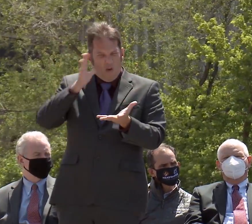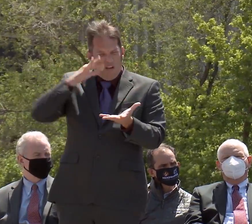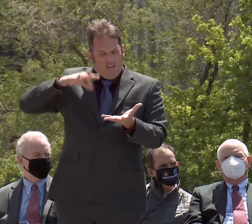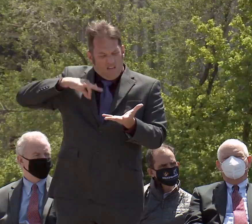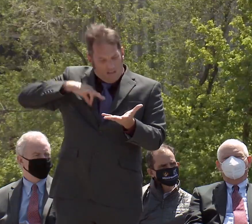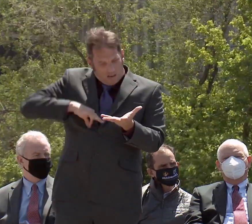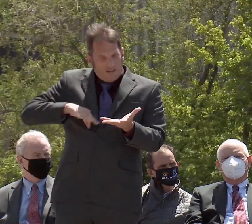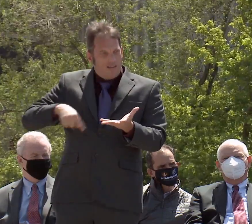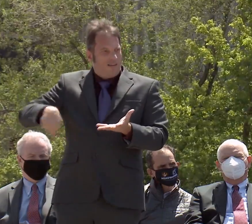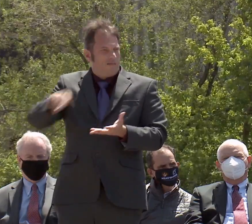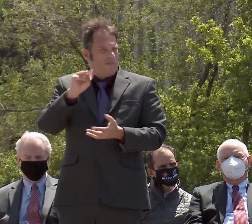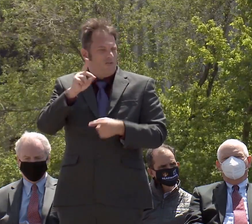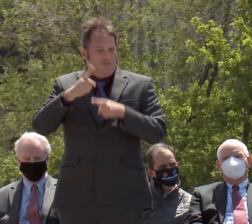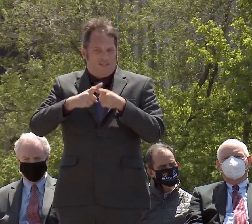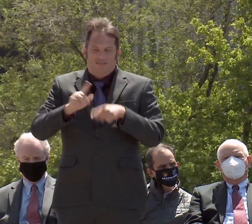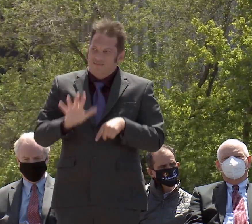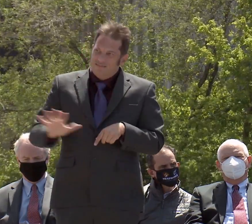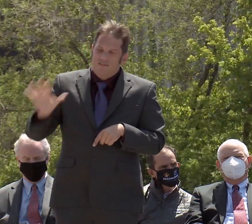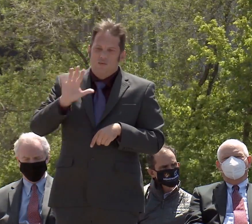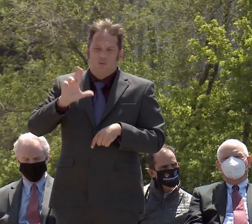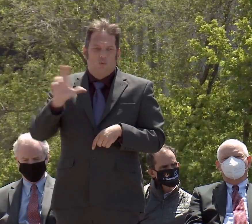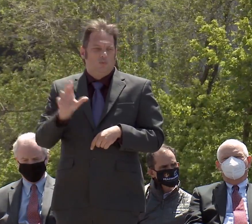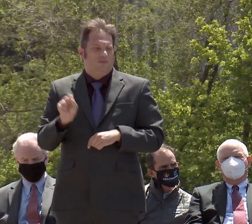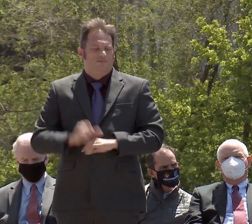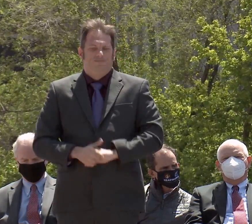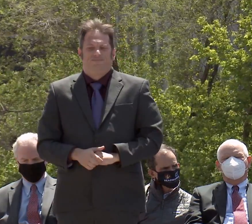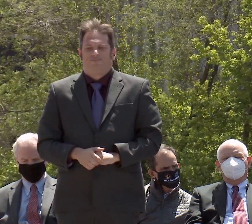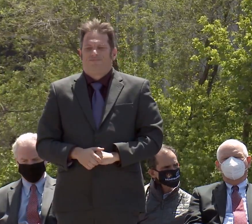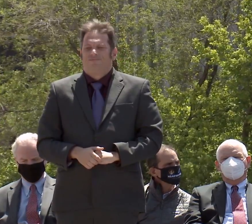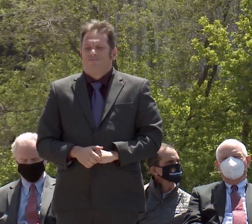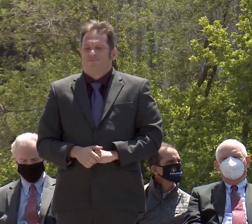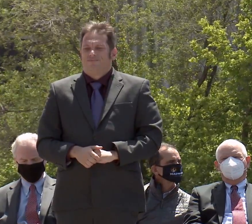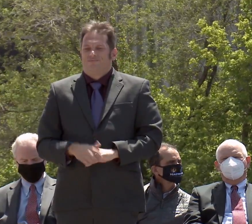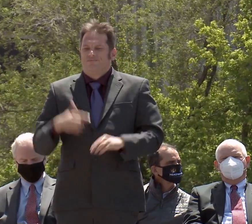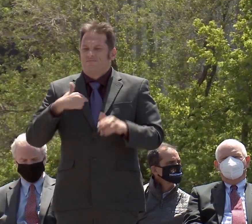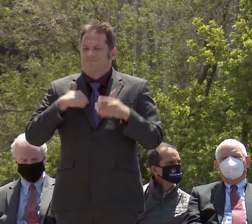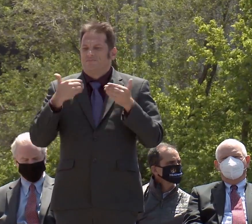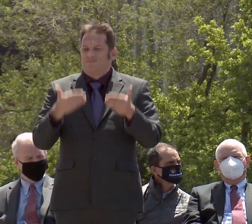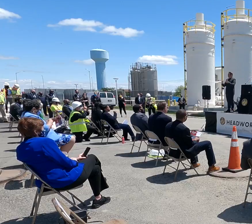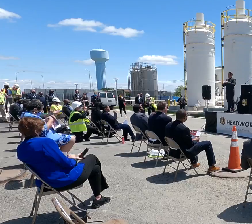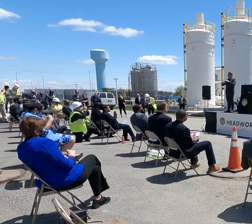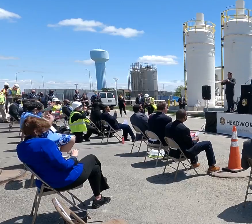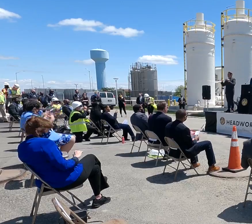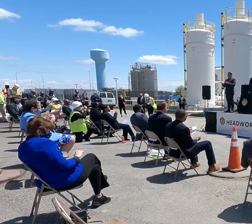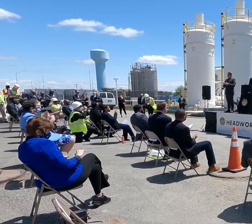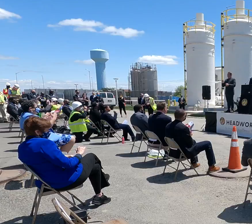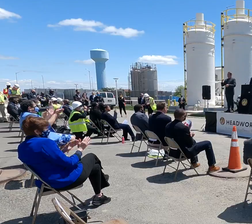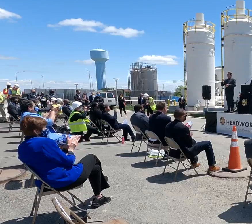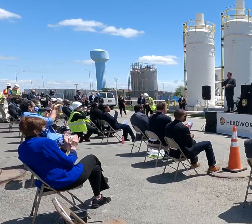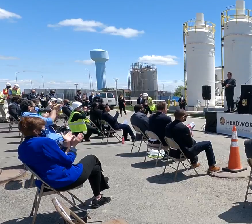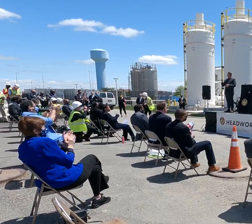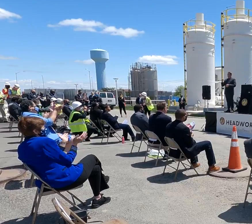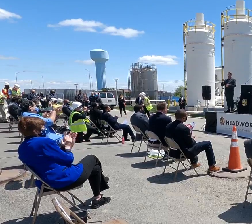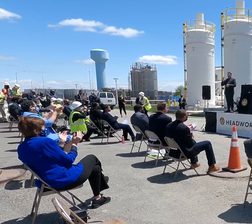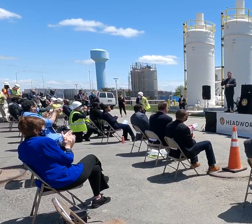my pleasure to introduce the Mayor of Baltimore, Brandon Scott.